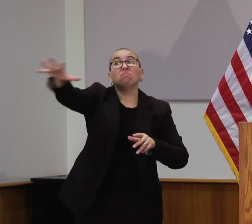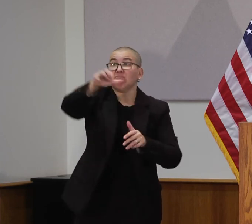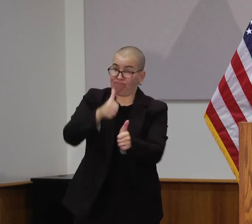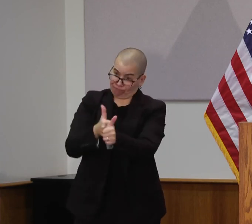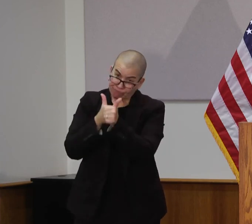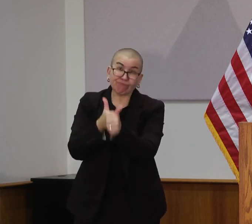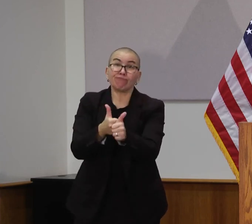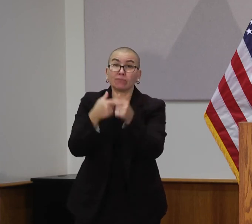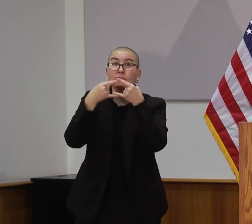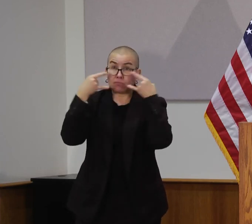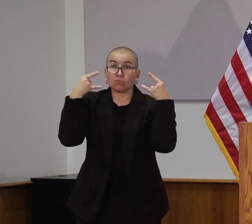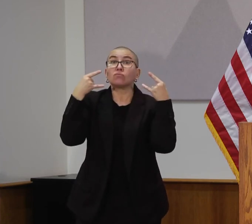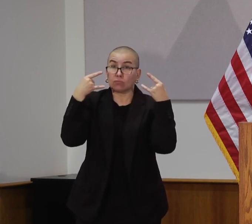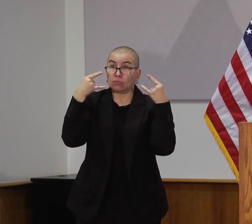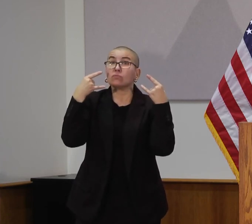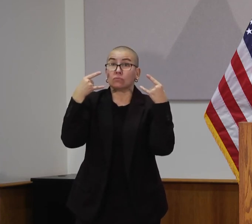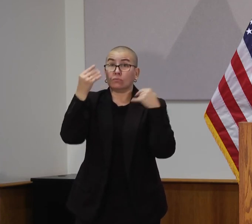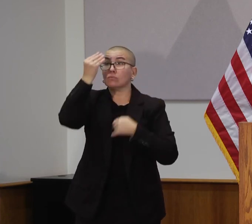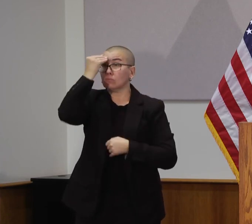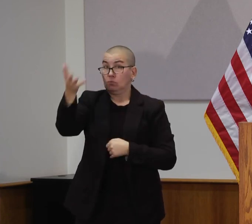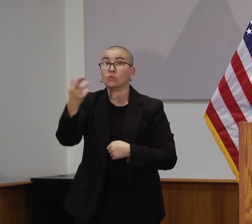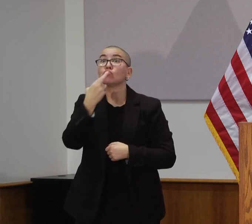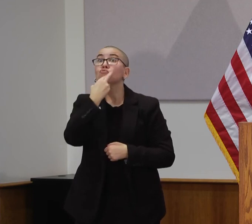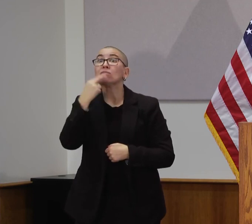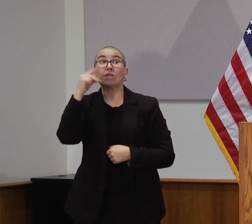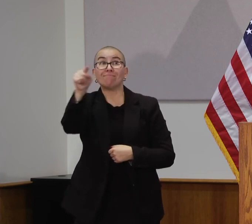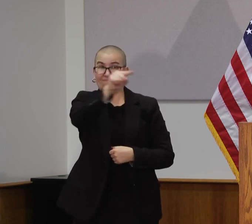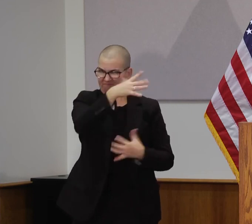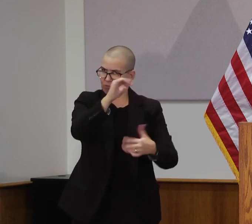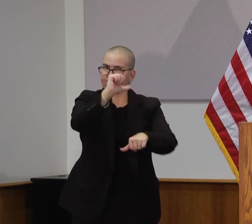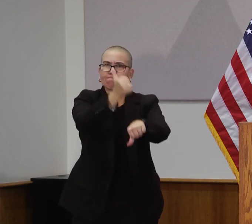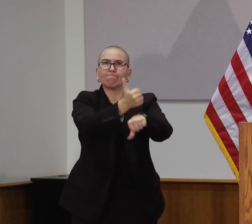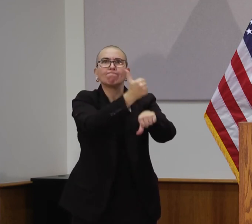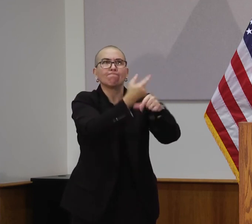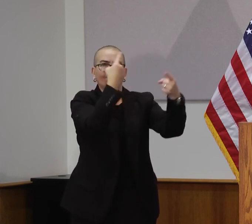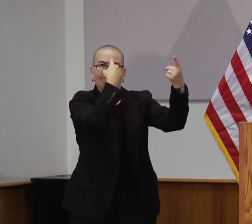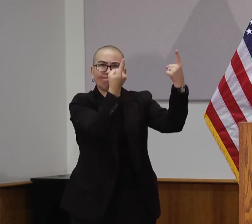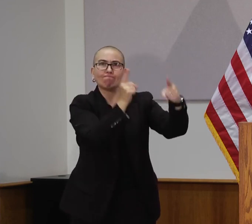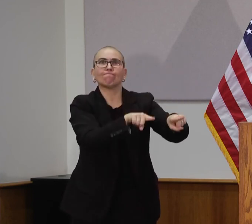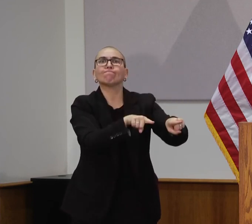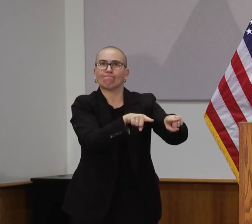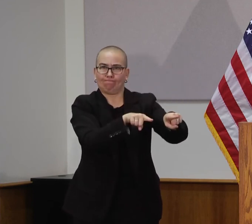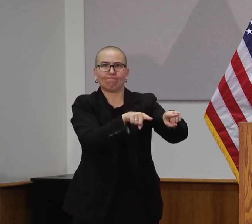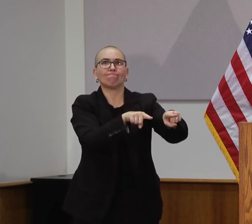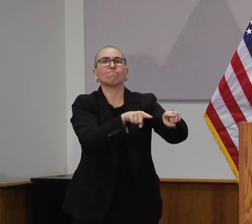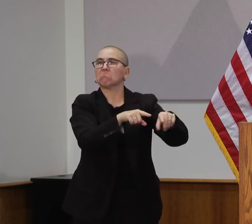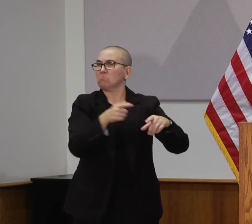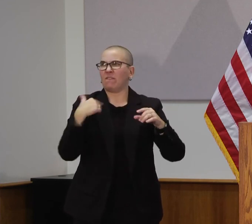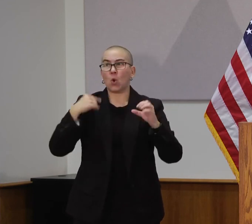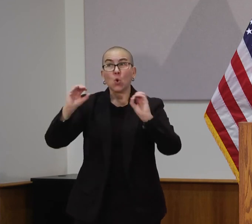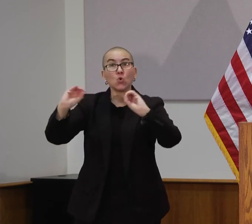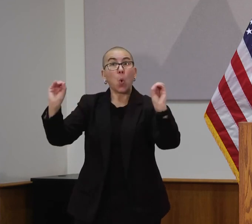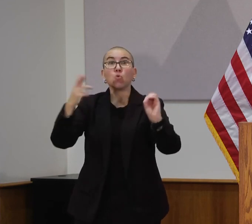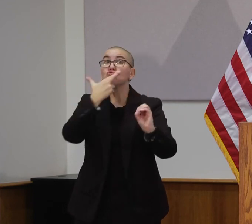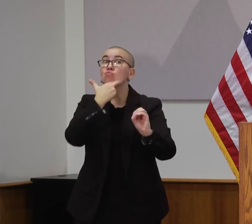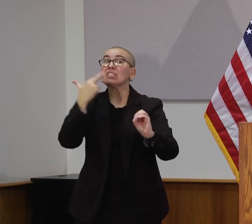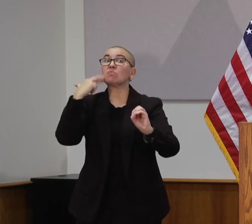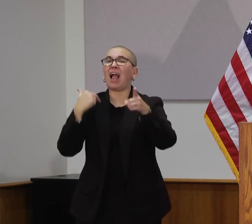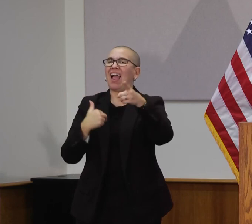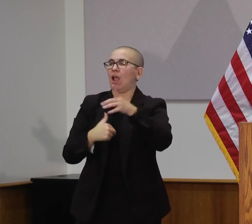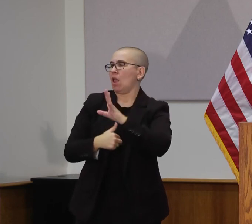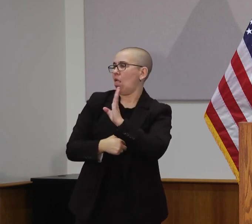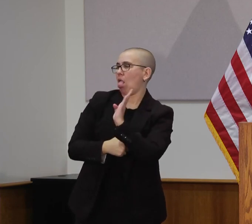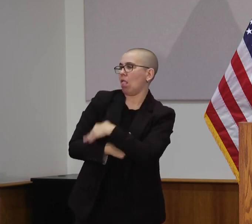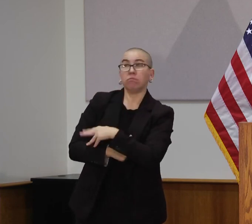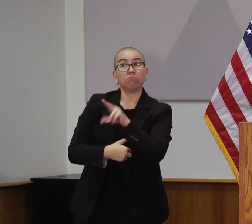hospitality sector has done. I think if there's a myth here that bars and restaurants are willfully ignoring this, I think that those are very